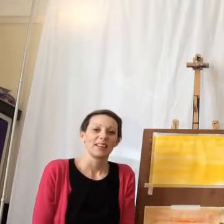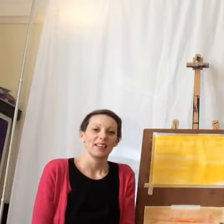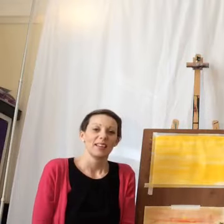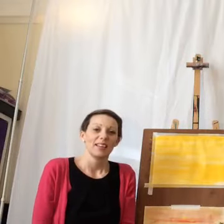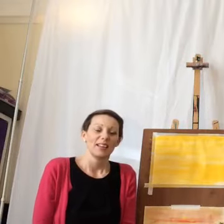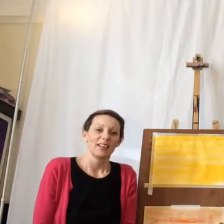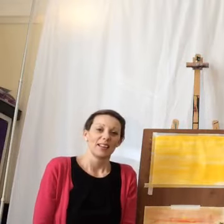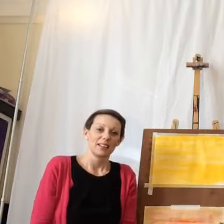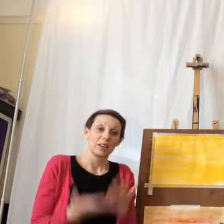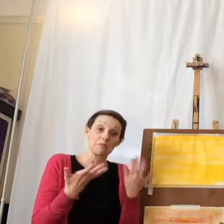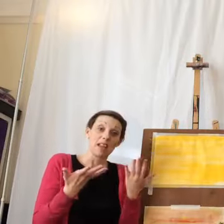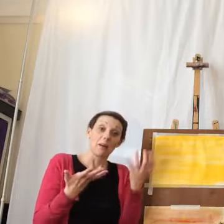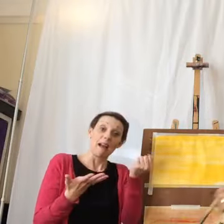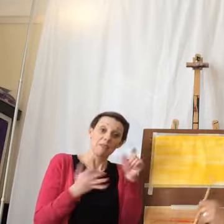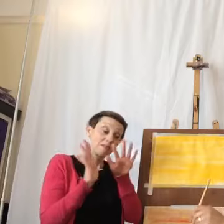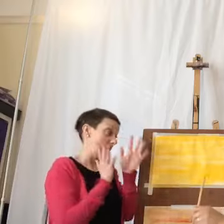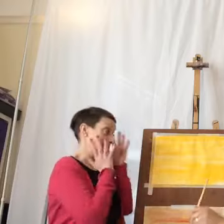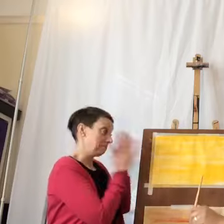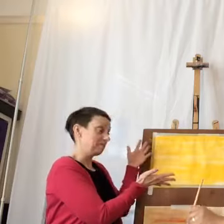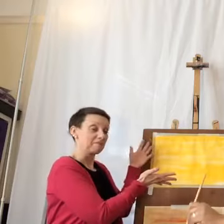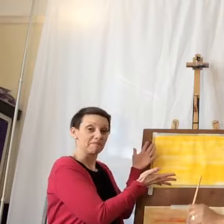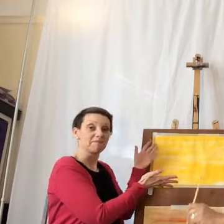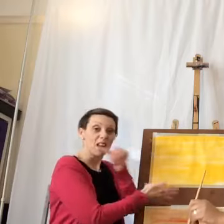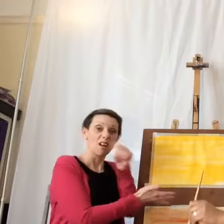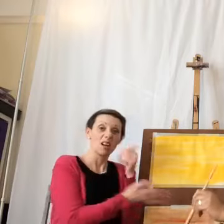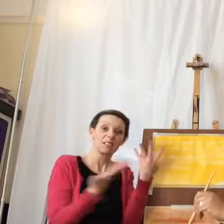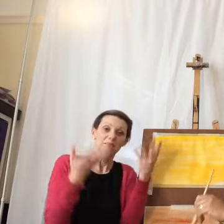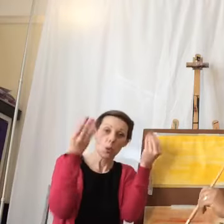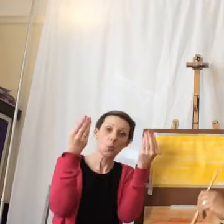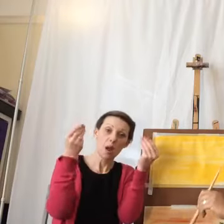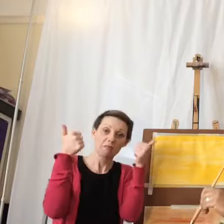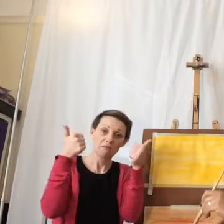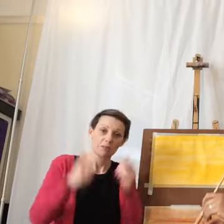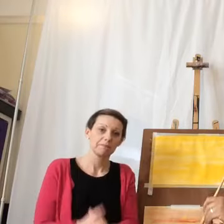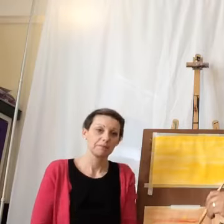So you end up with that. It's nice and wet.